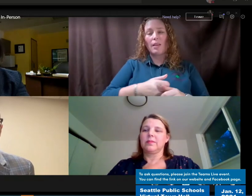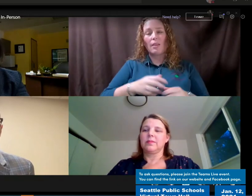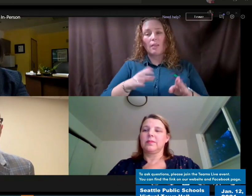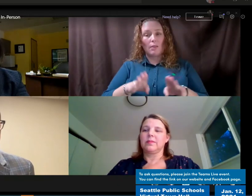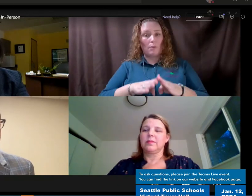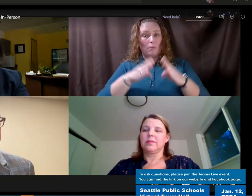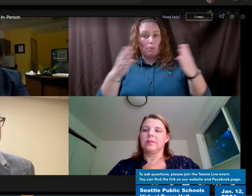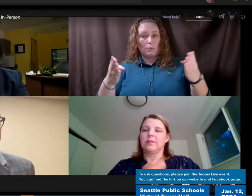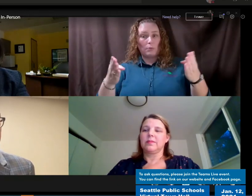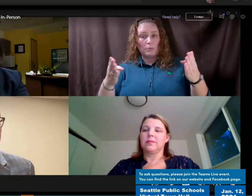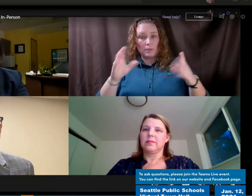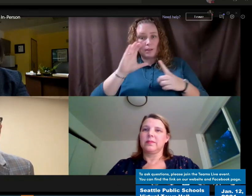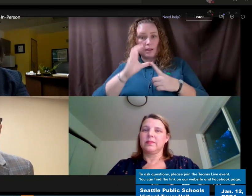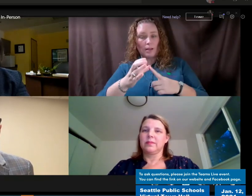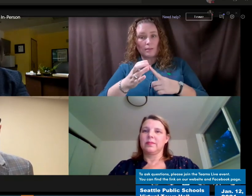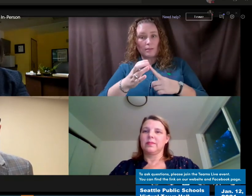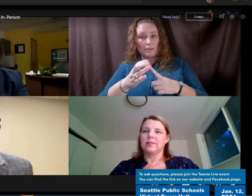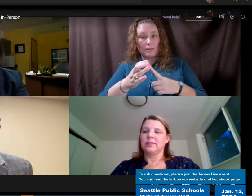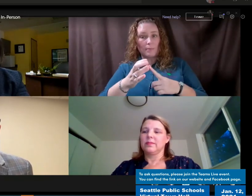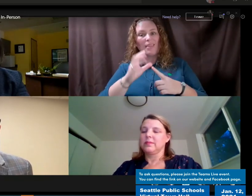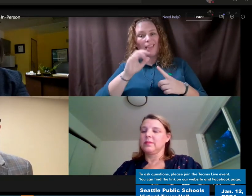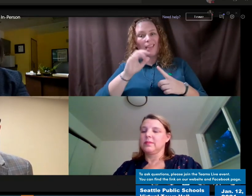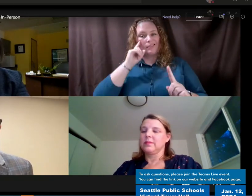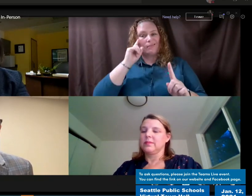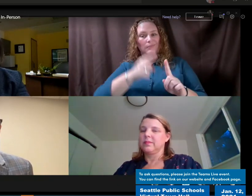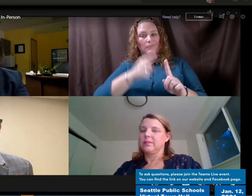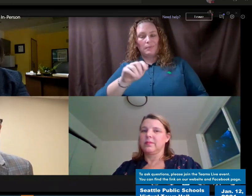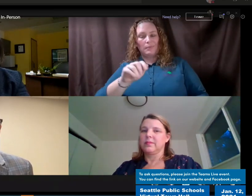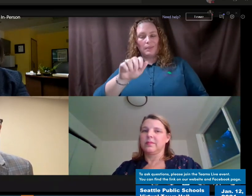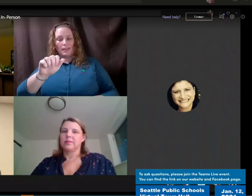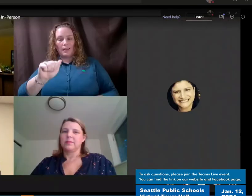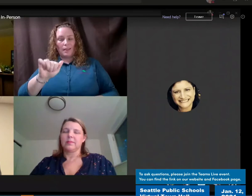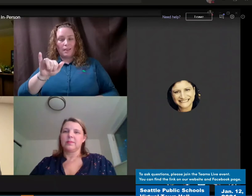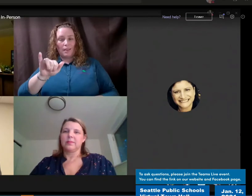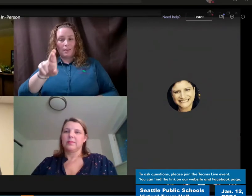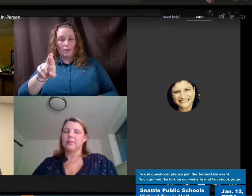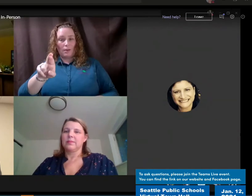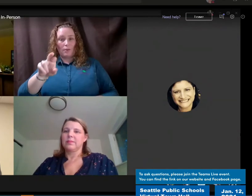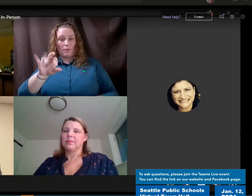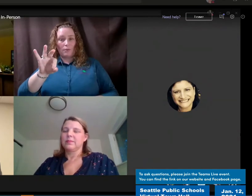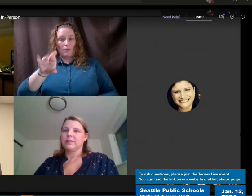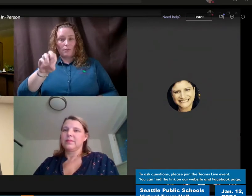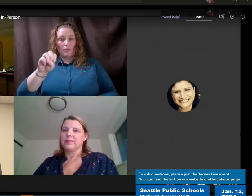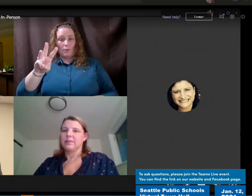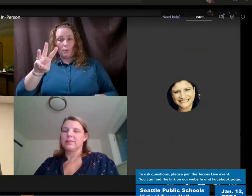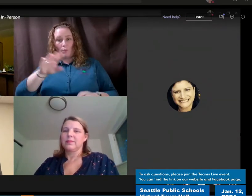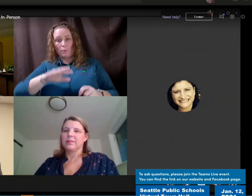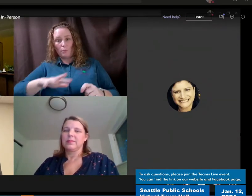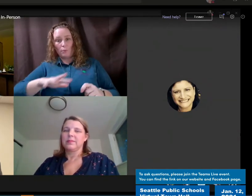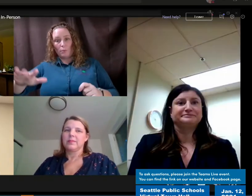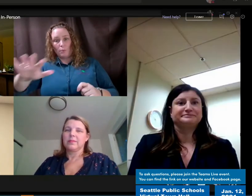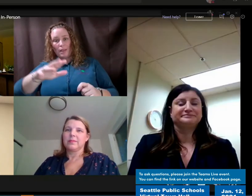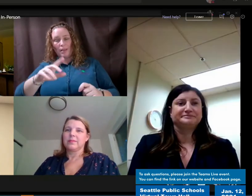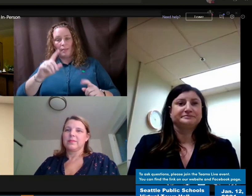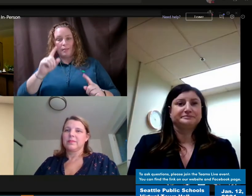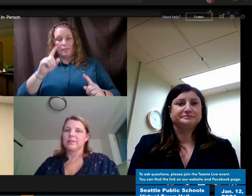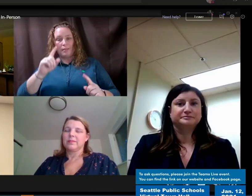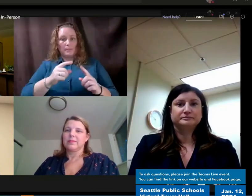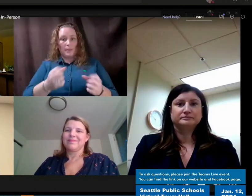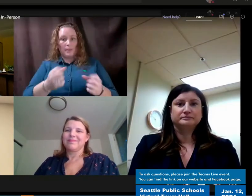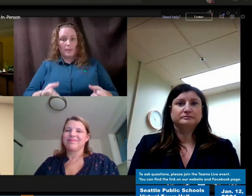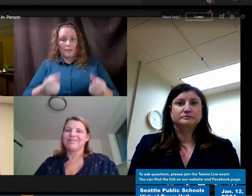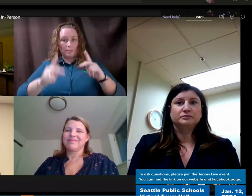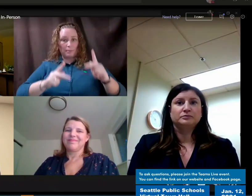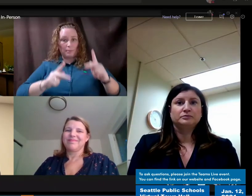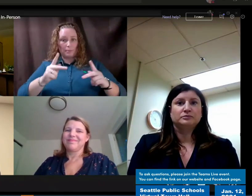about airflow and the number of people that can be in a defined space. So we have experts